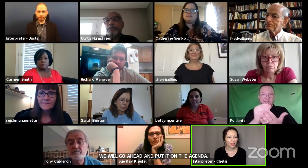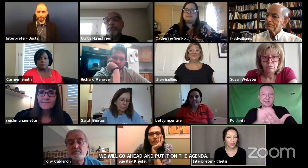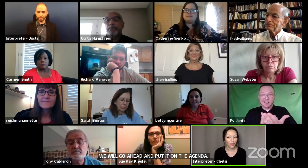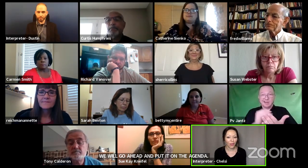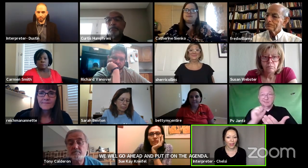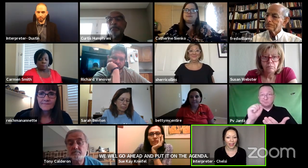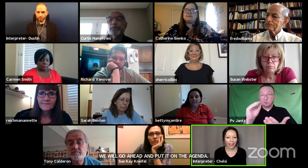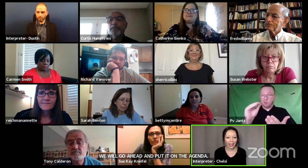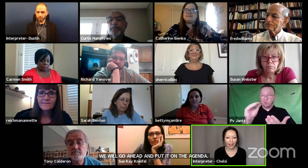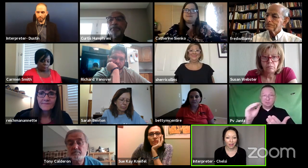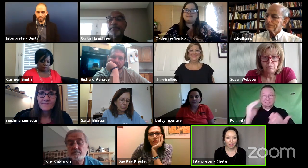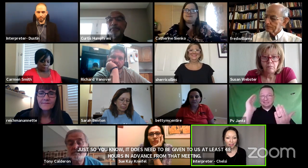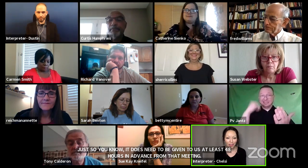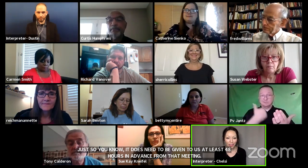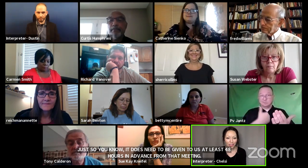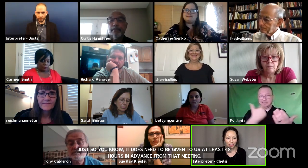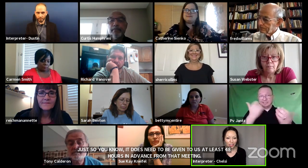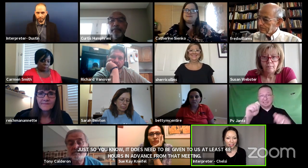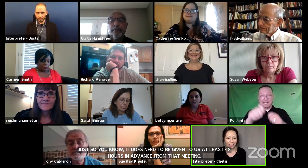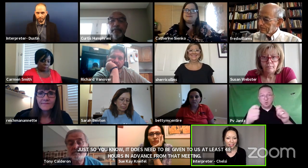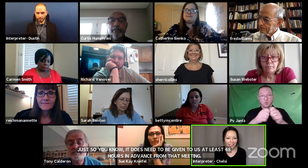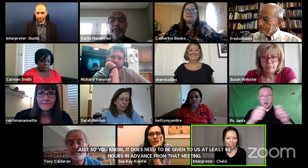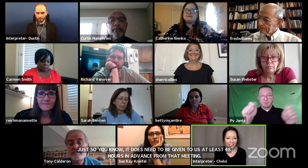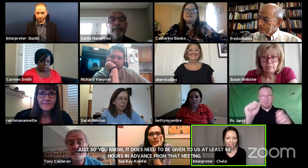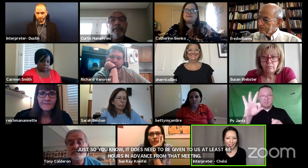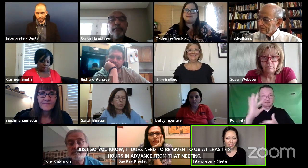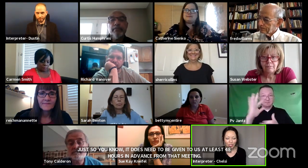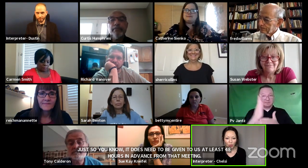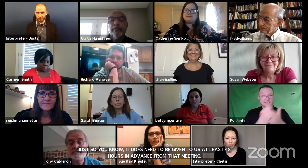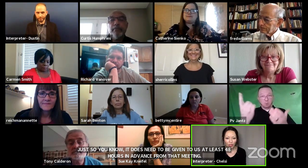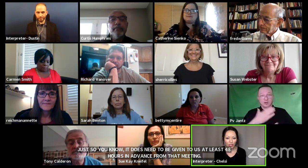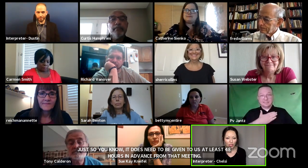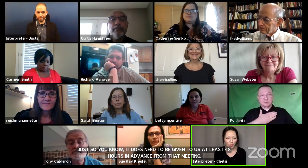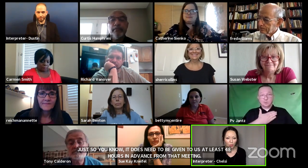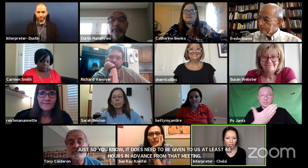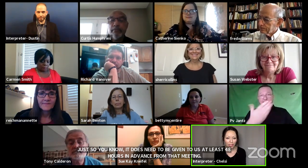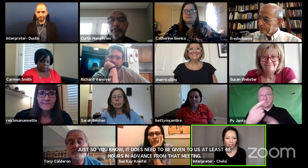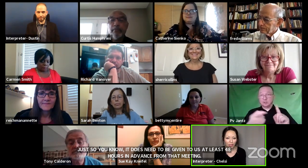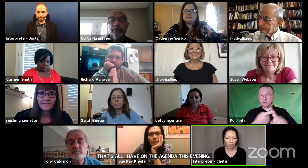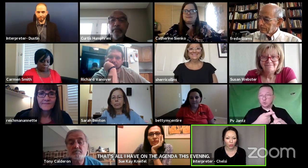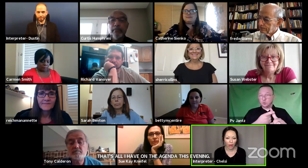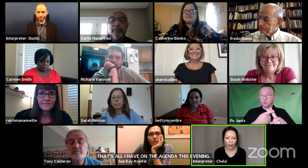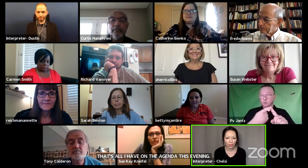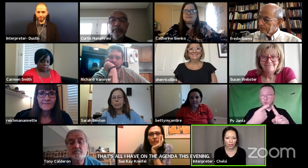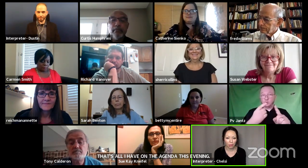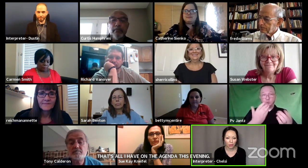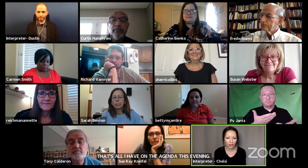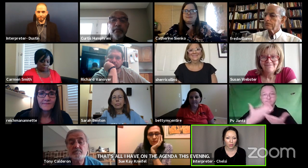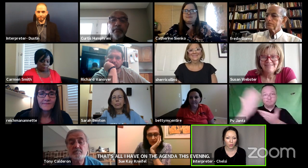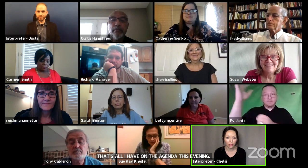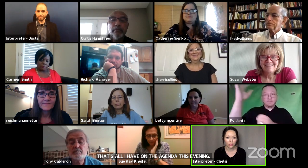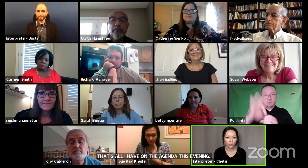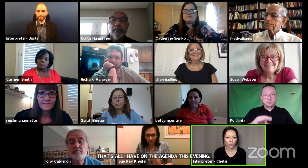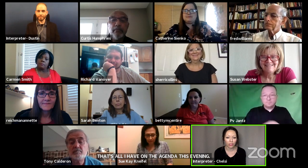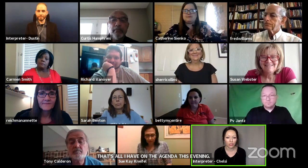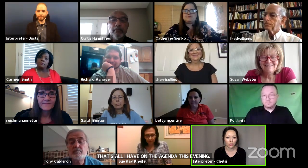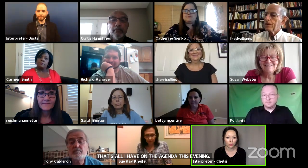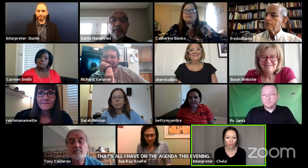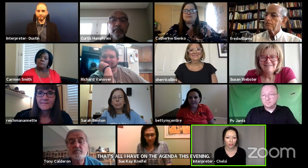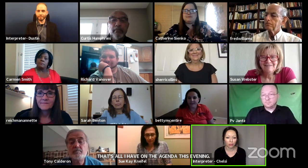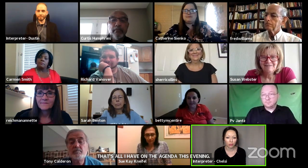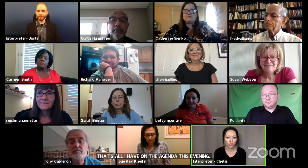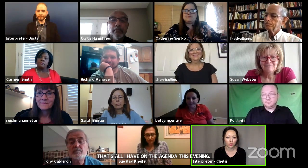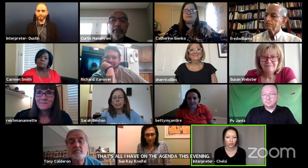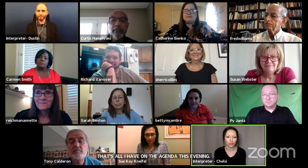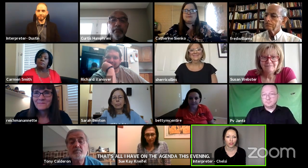So that's all I have on the agenda this evening. So it looks as though we can wrap it up if anyone is willing to